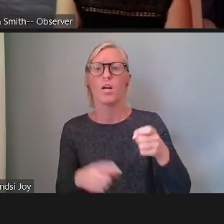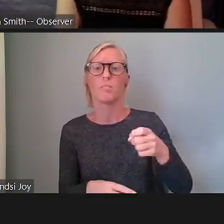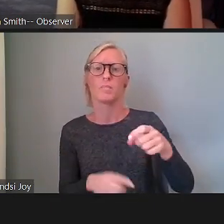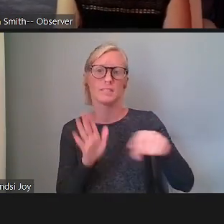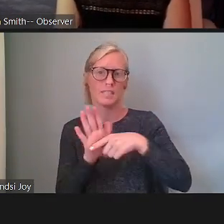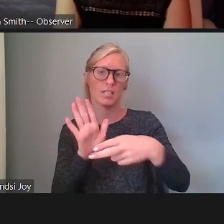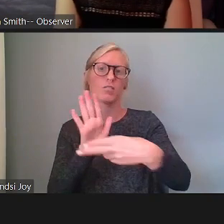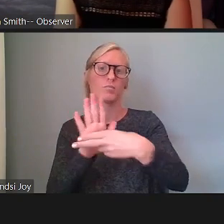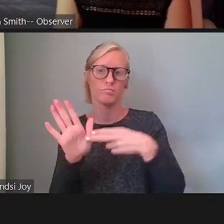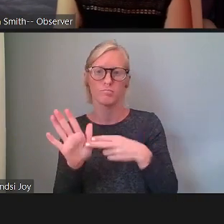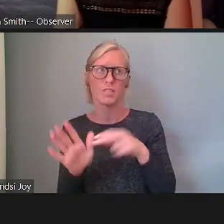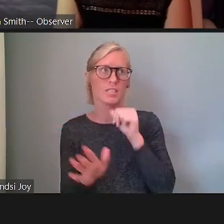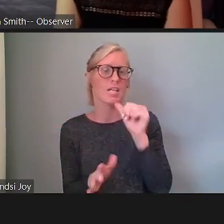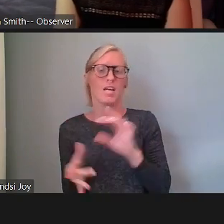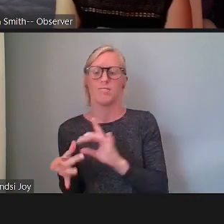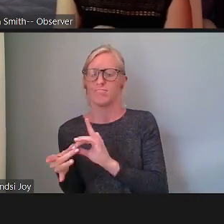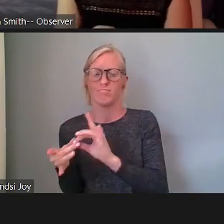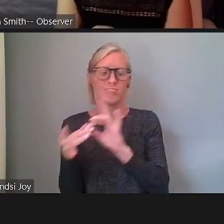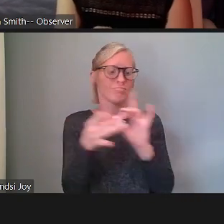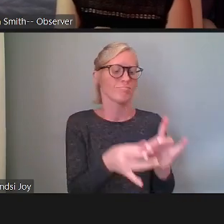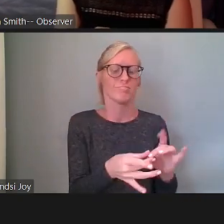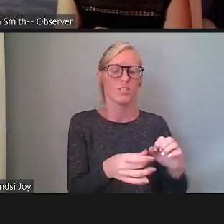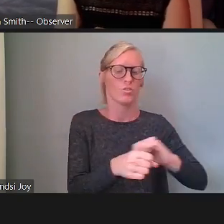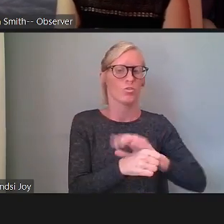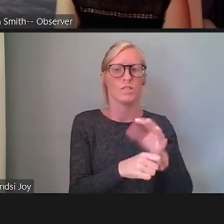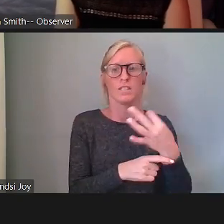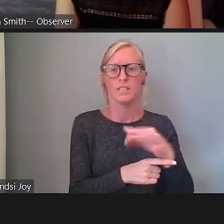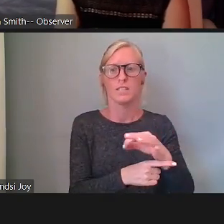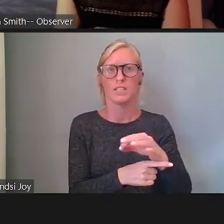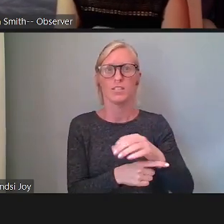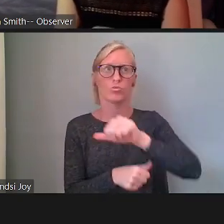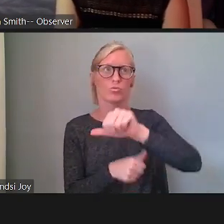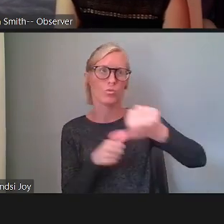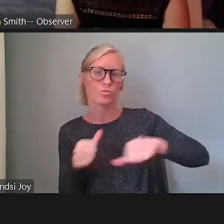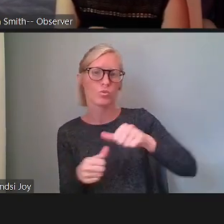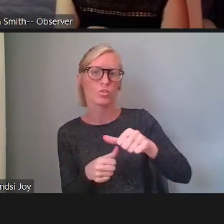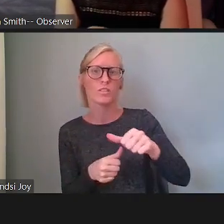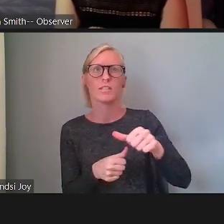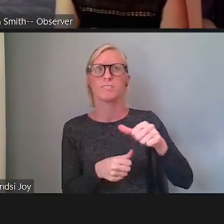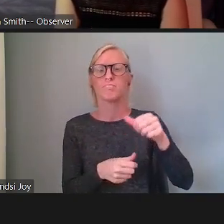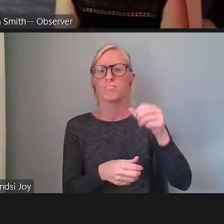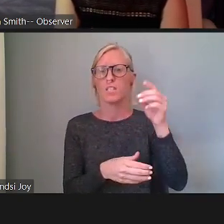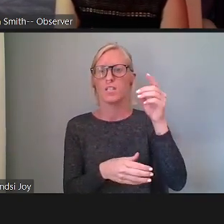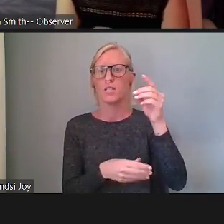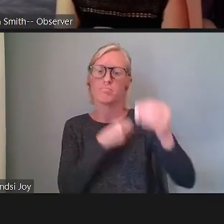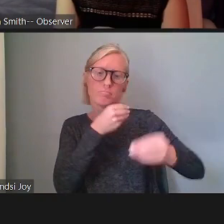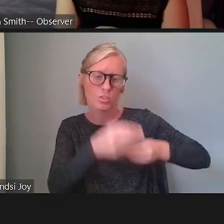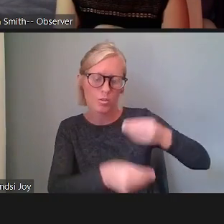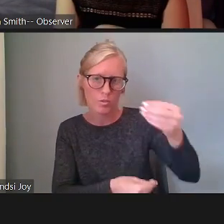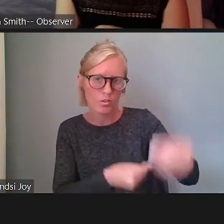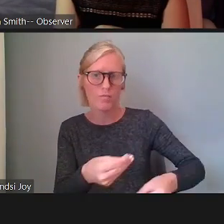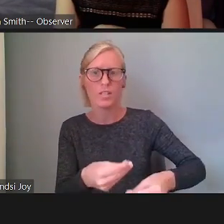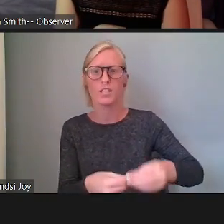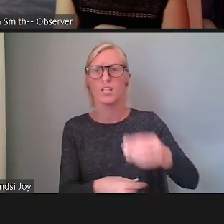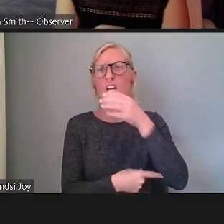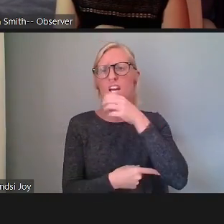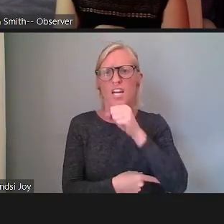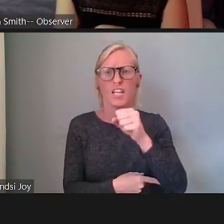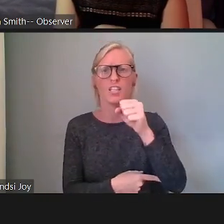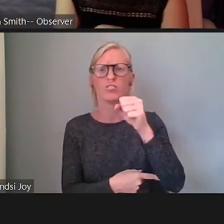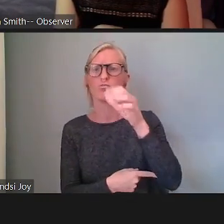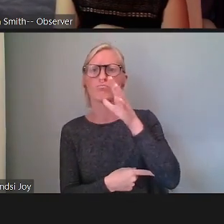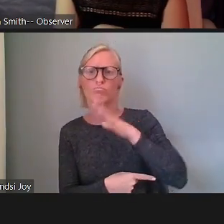attaching COVID-19 to any particular socio-demographic or nationality or geography, because by doing so, we